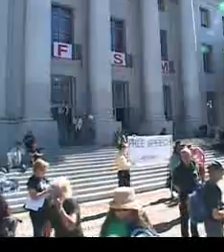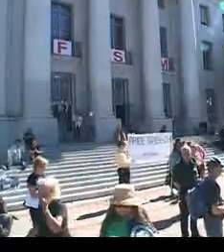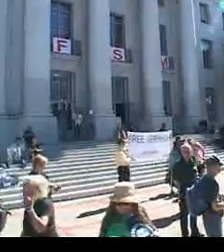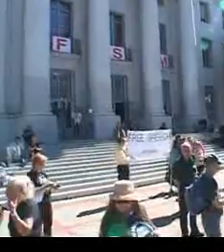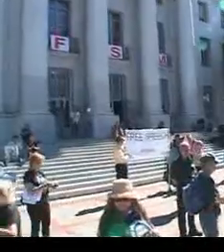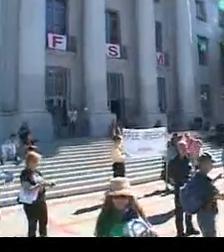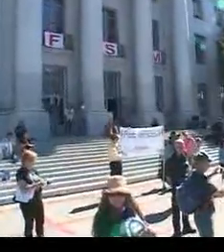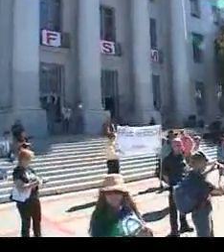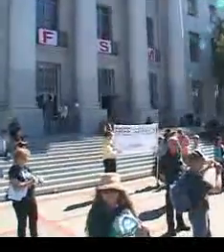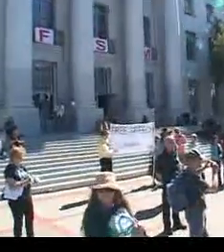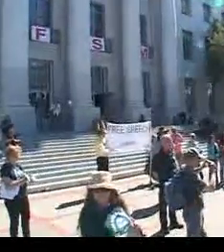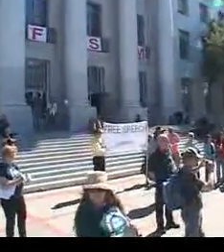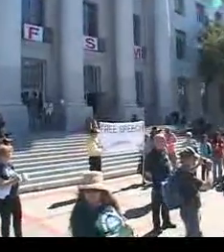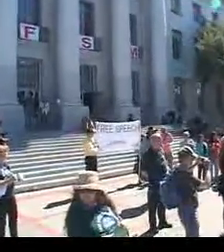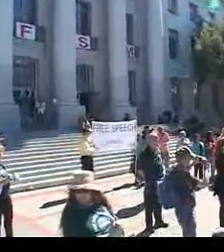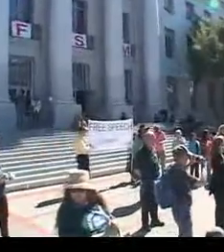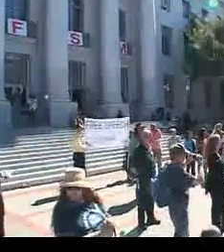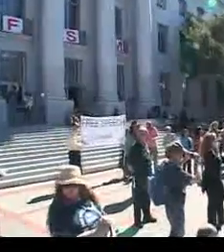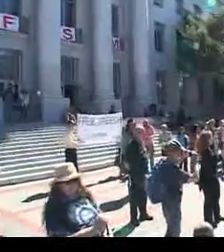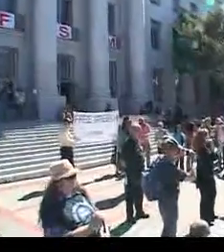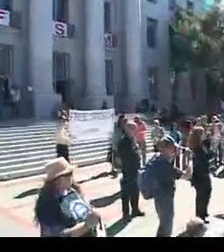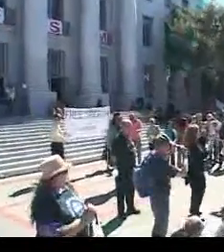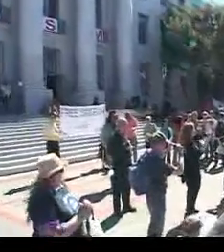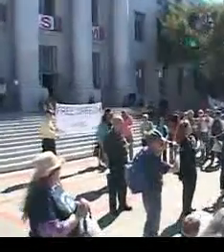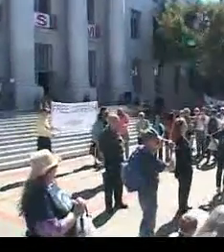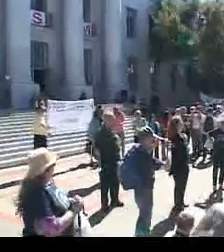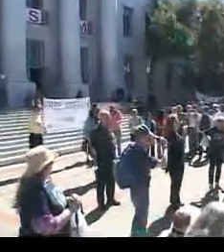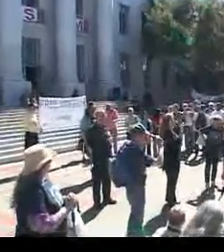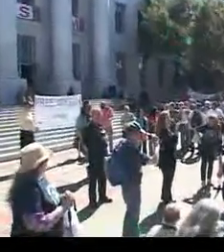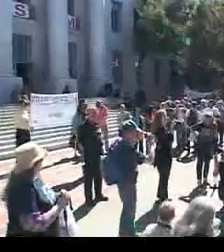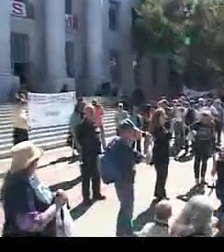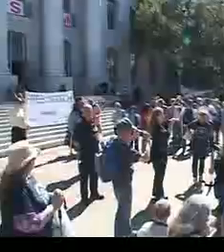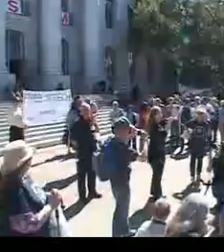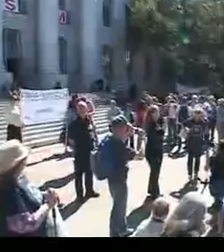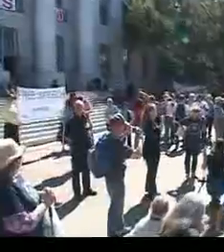many people will recognize, it's the voice of Mario Savio.